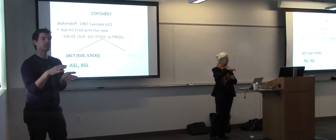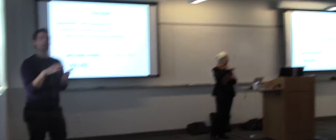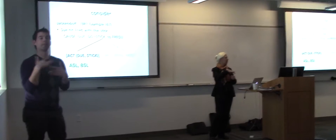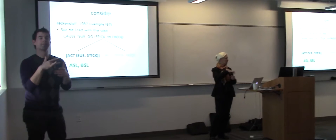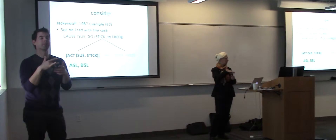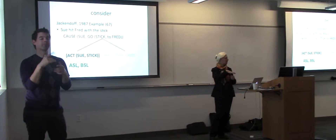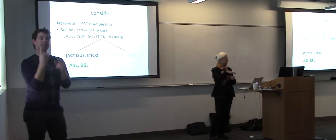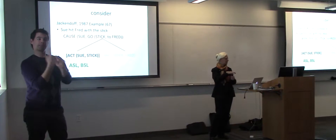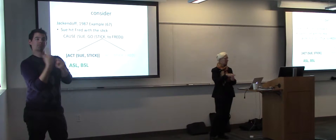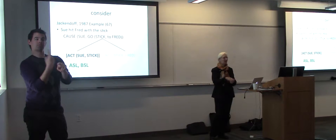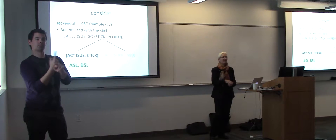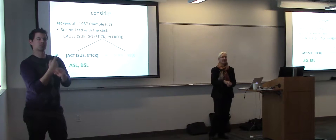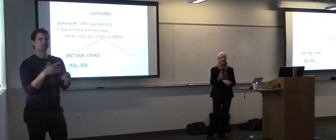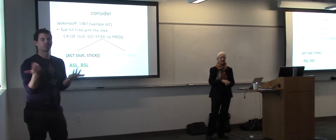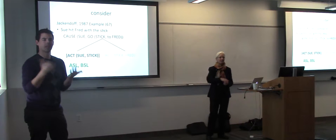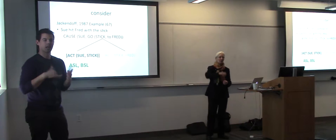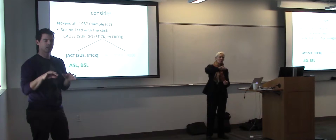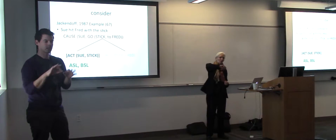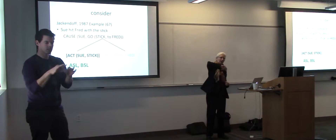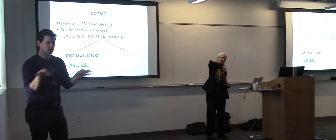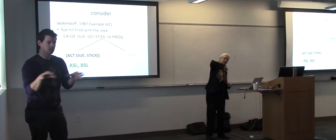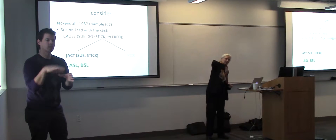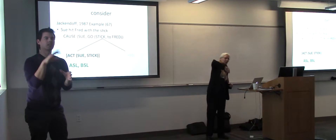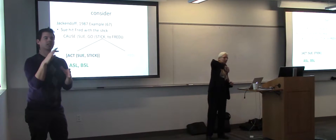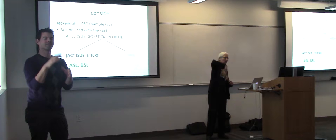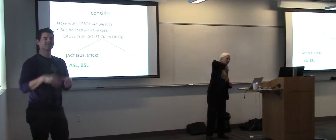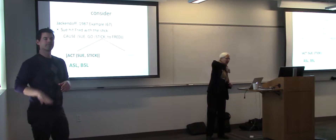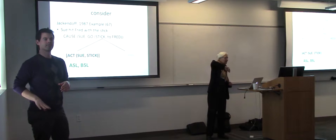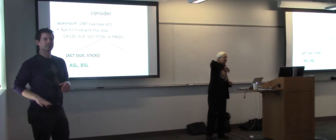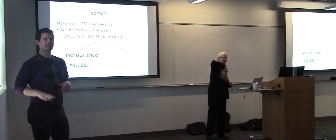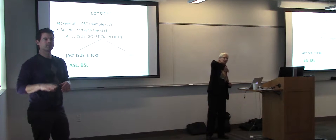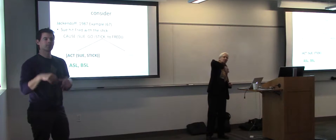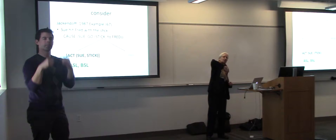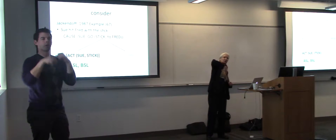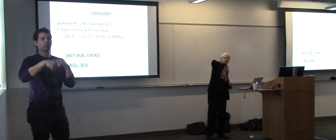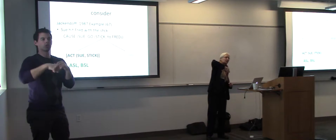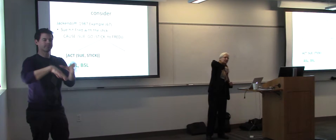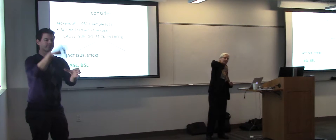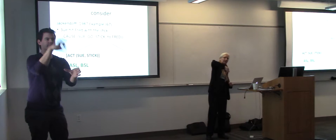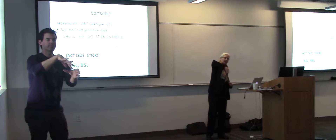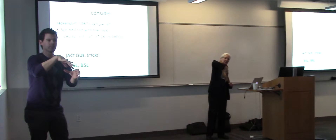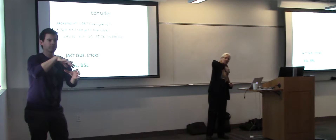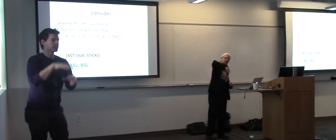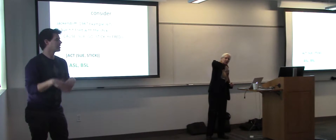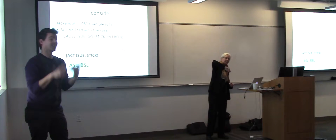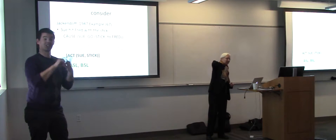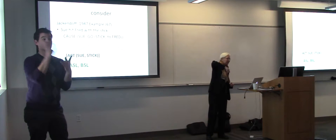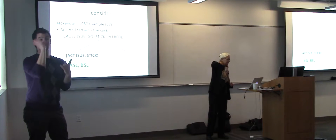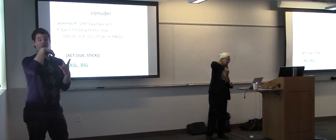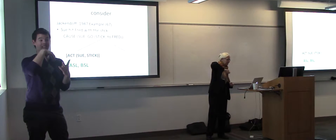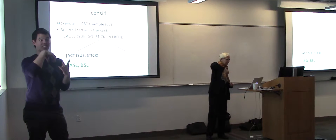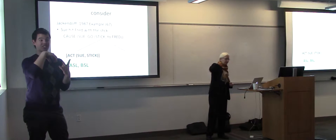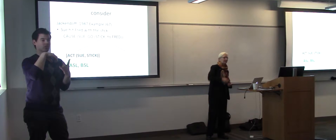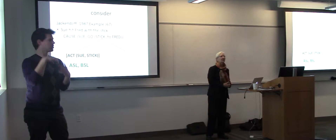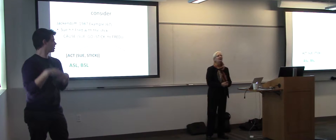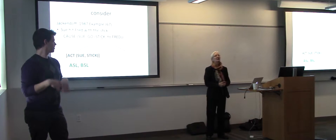in a change purse. The atypical one is use a coin to screw something into a